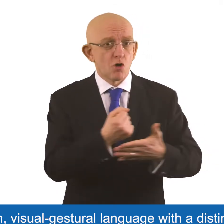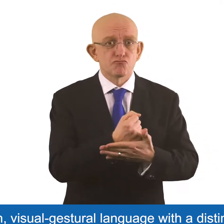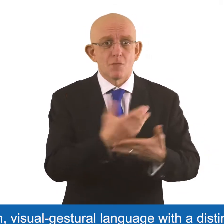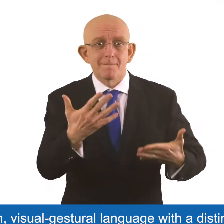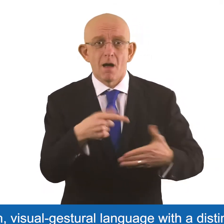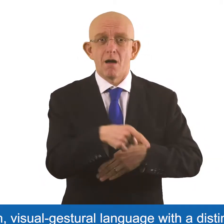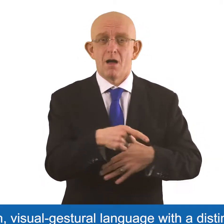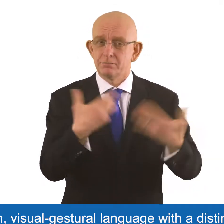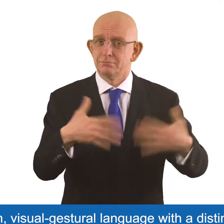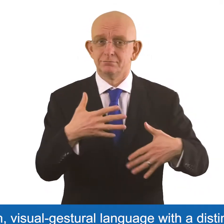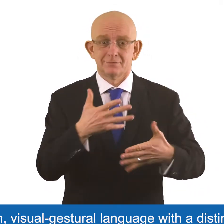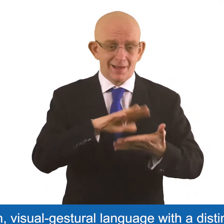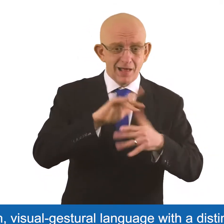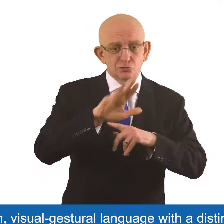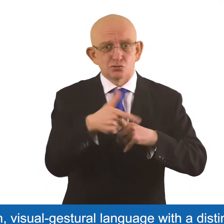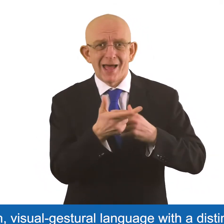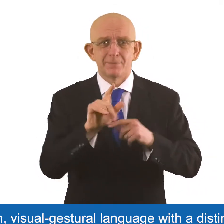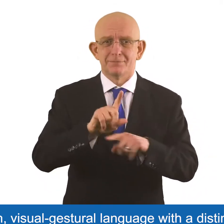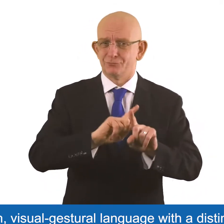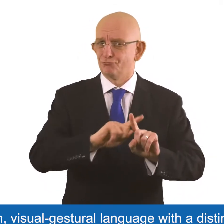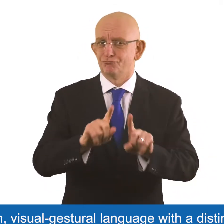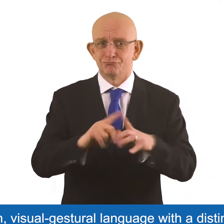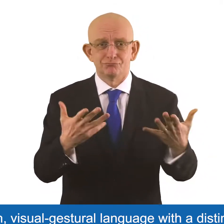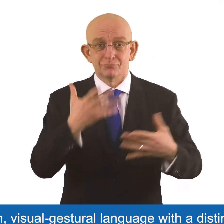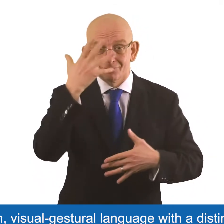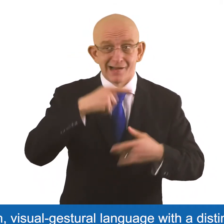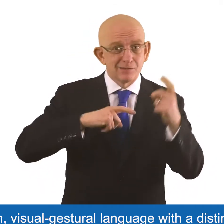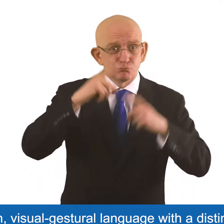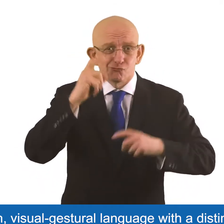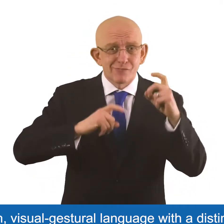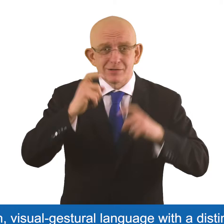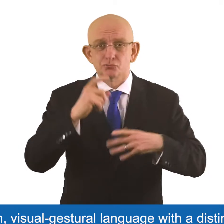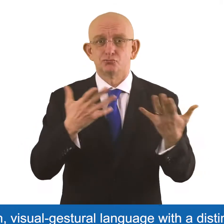shapes, facial expressions, gestures, and body language.